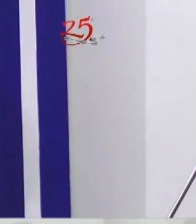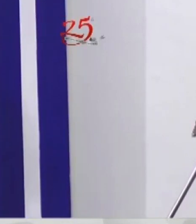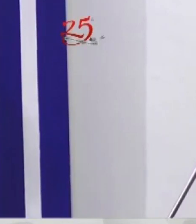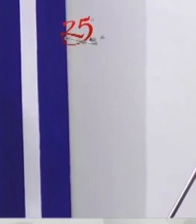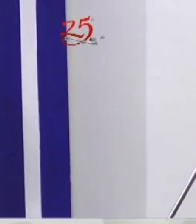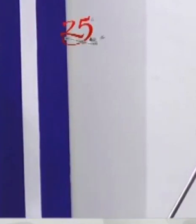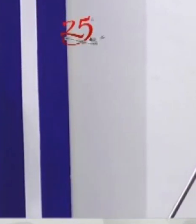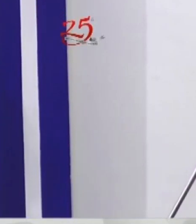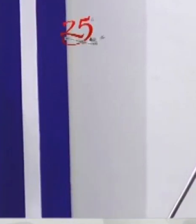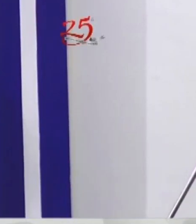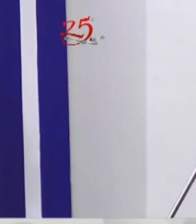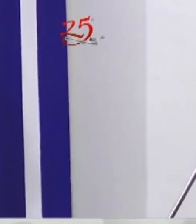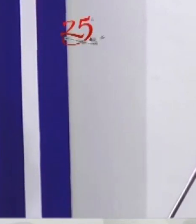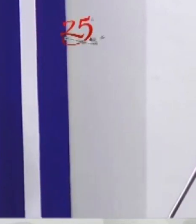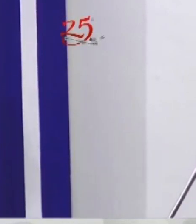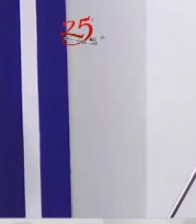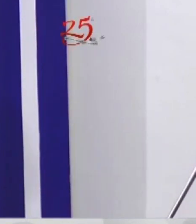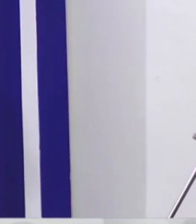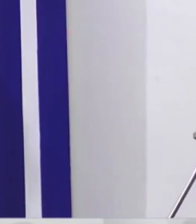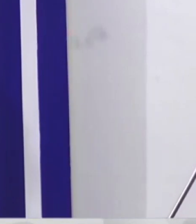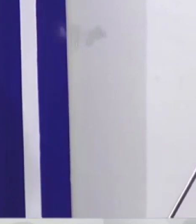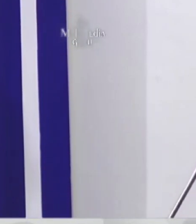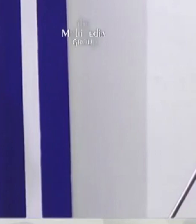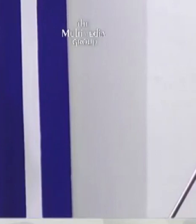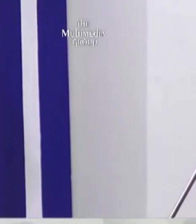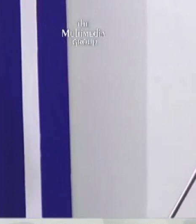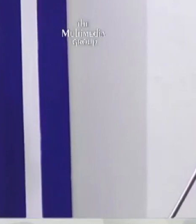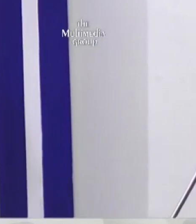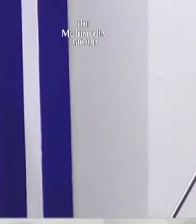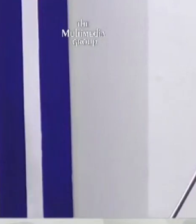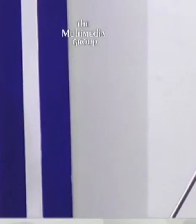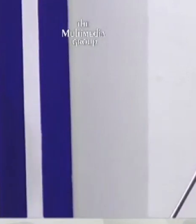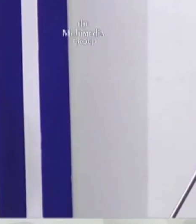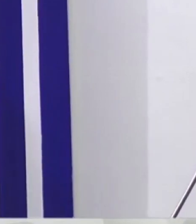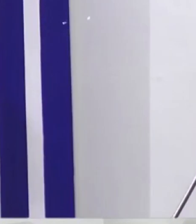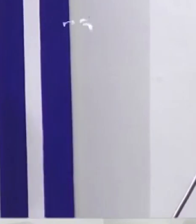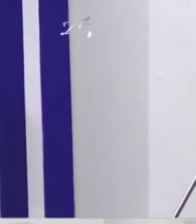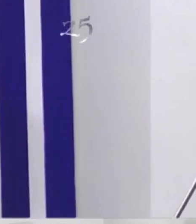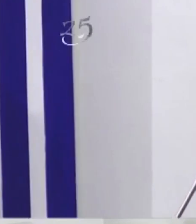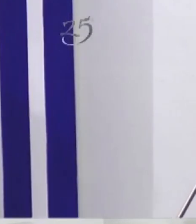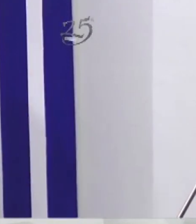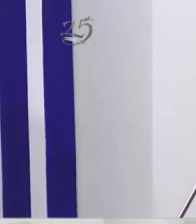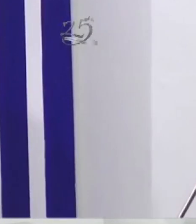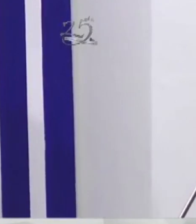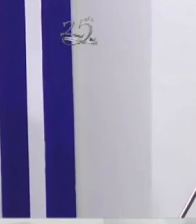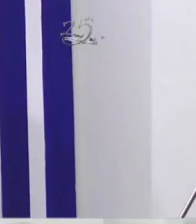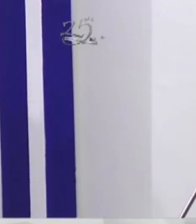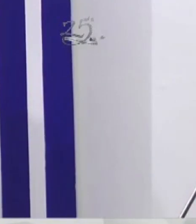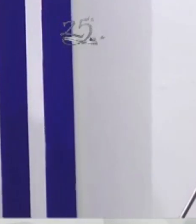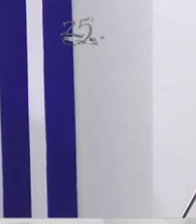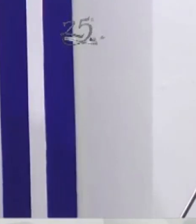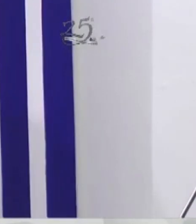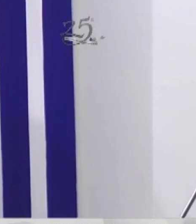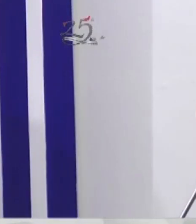We want to know what... Can we take that question again? No, so the Ghana Association of